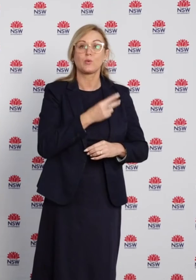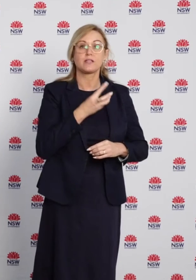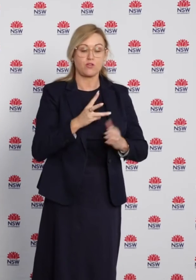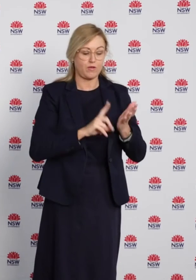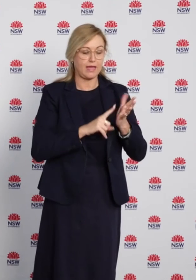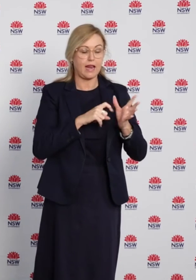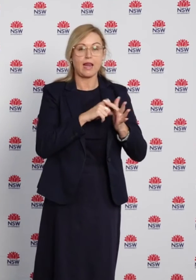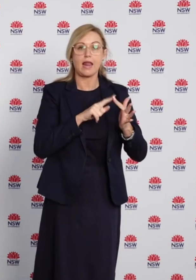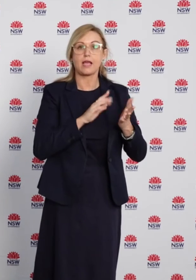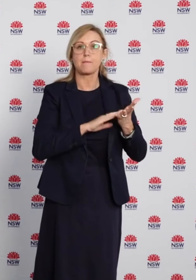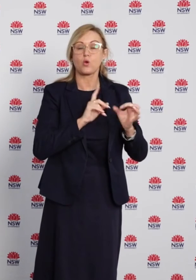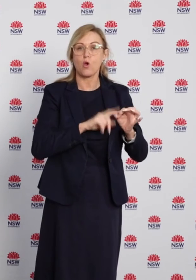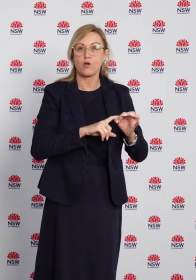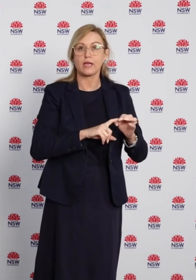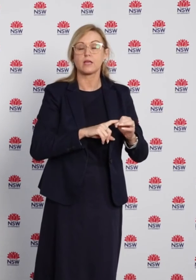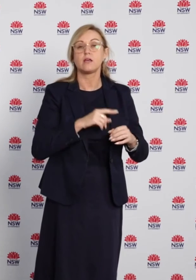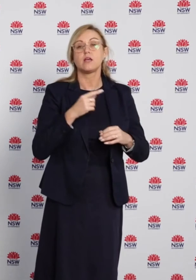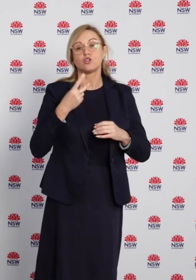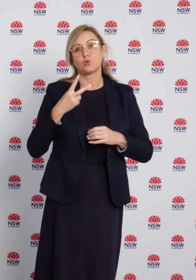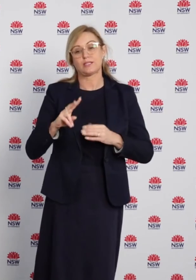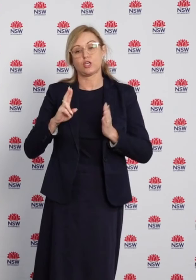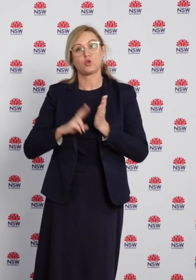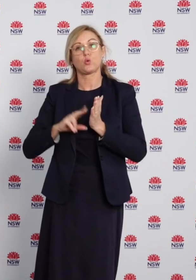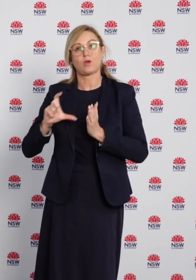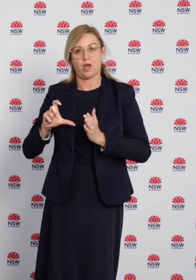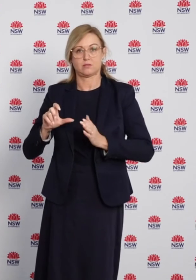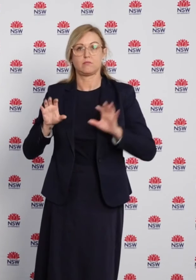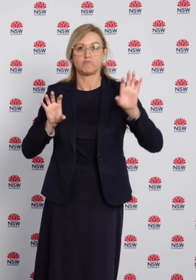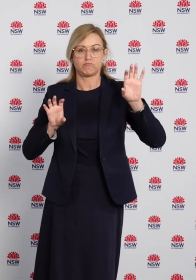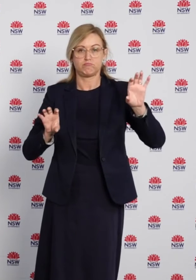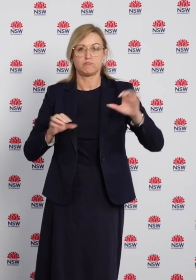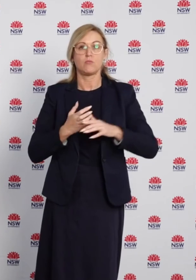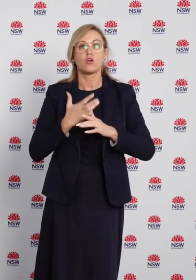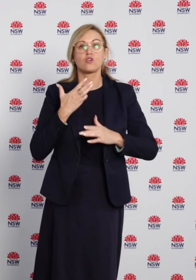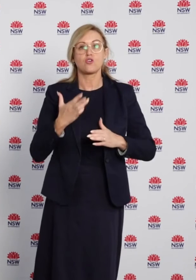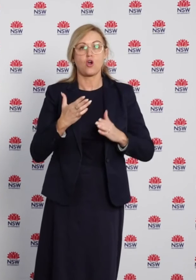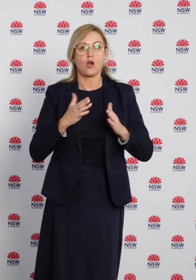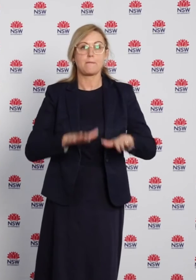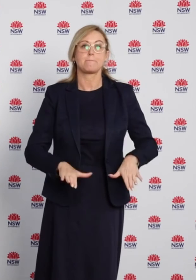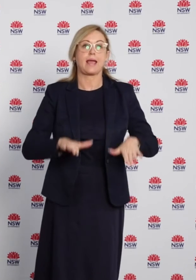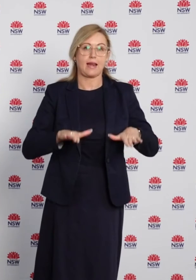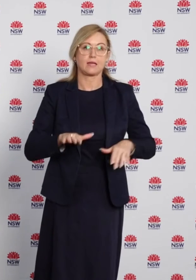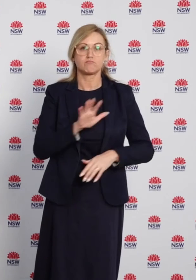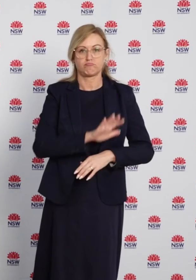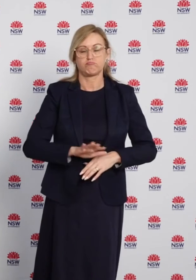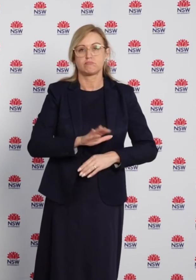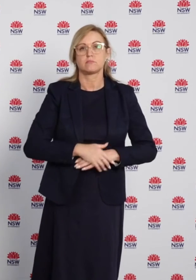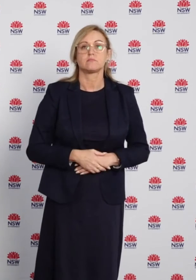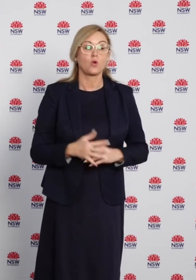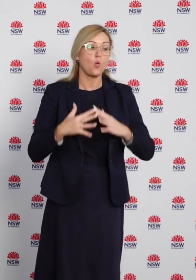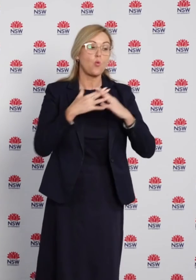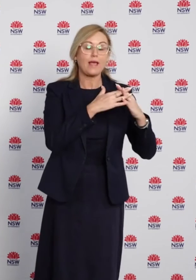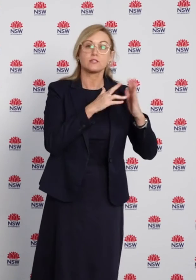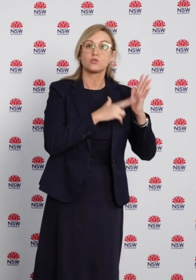Lake Macquarie LGA and 20 in Newcastle LGA and 9 in Maitland. In Western New